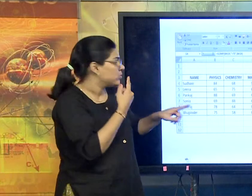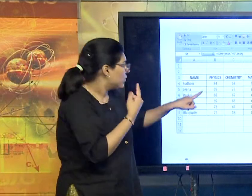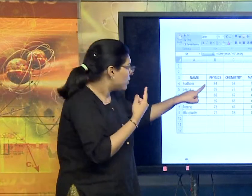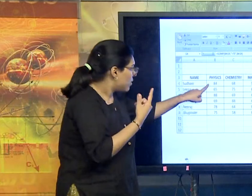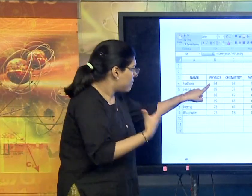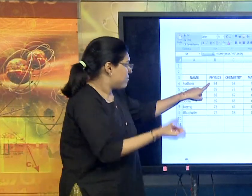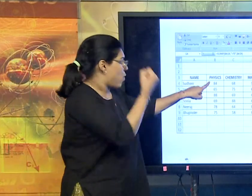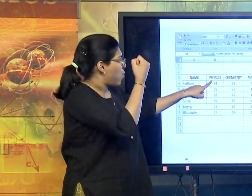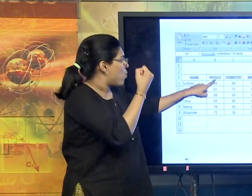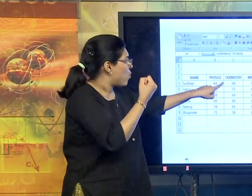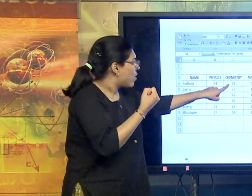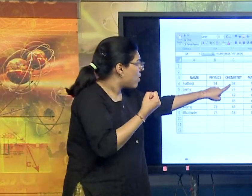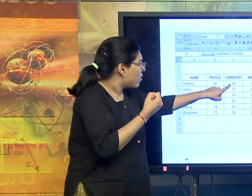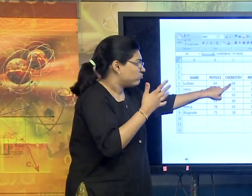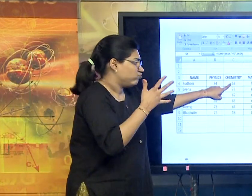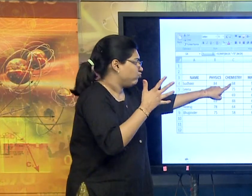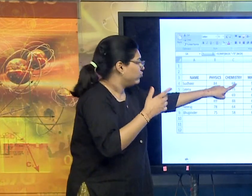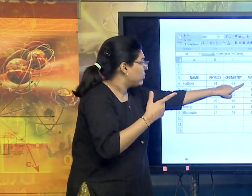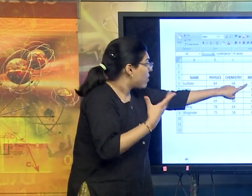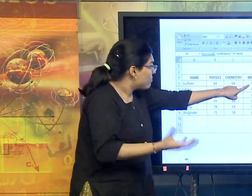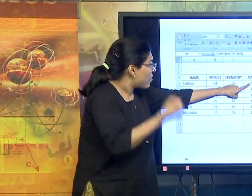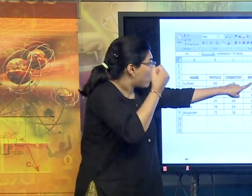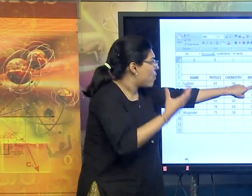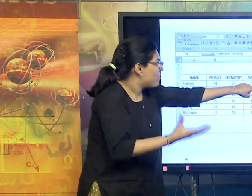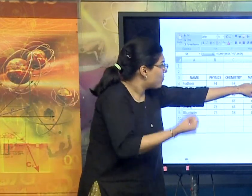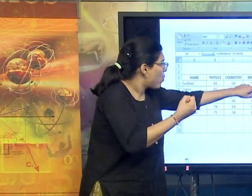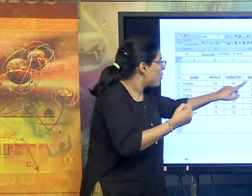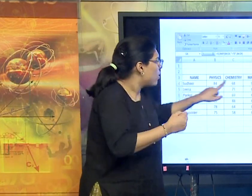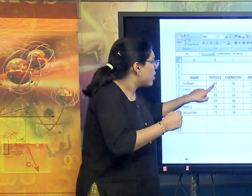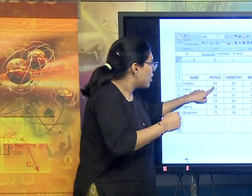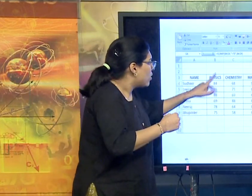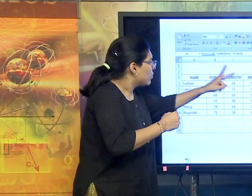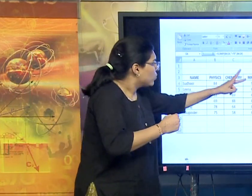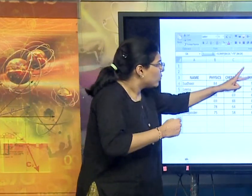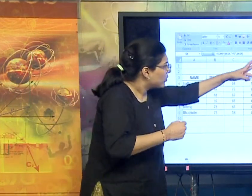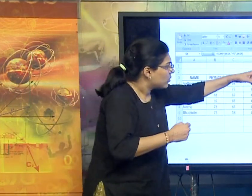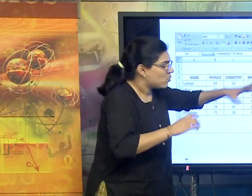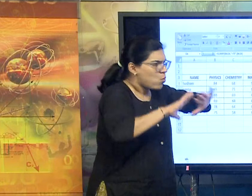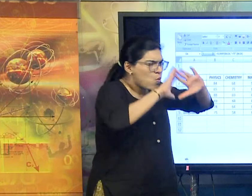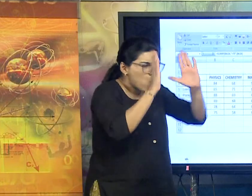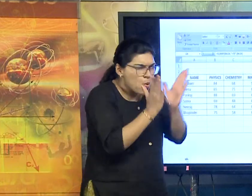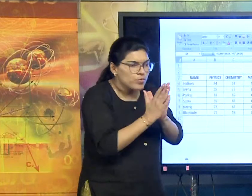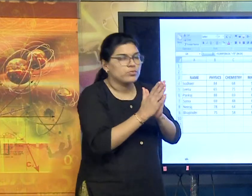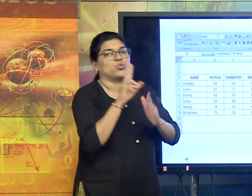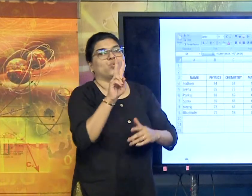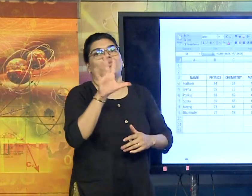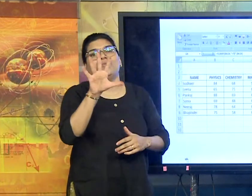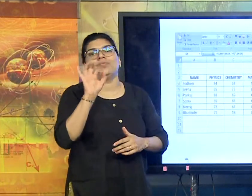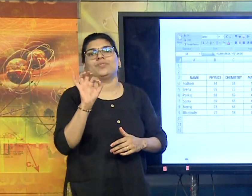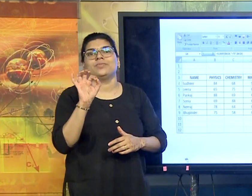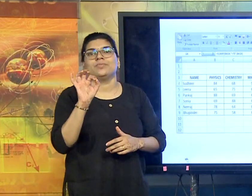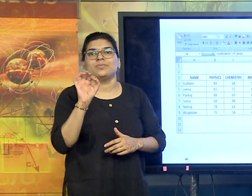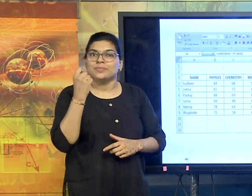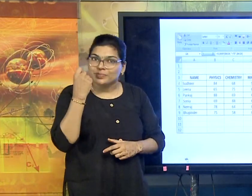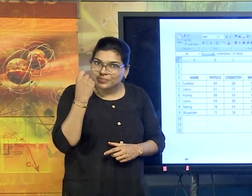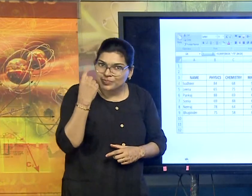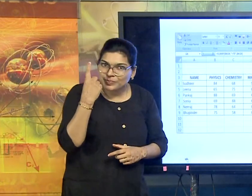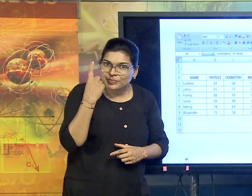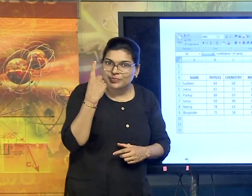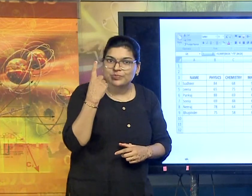Because this is the total of all those numbers which are greater than 70. So in this we have deleted that chemistry marks